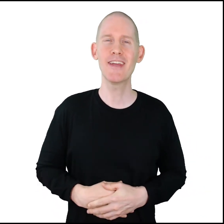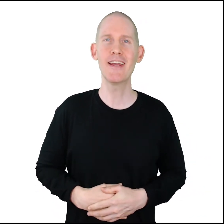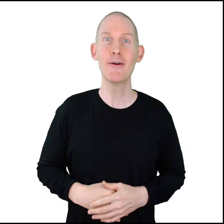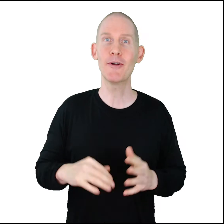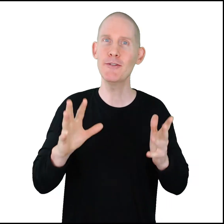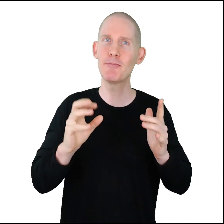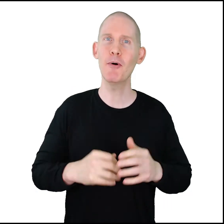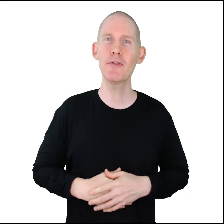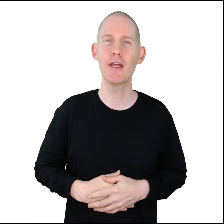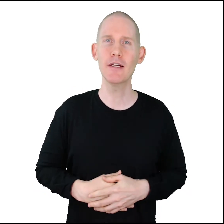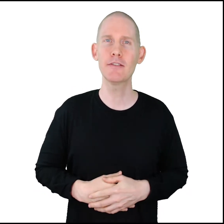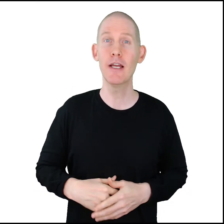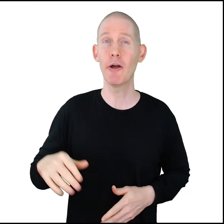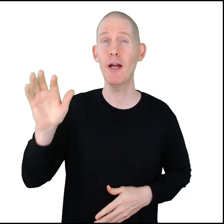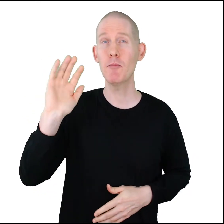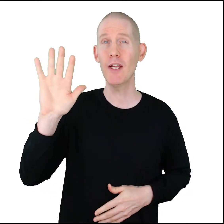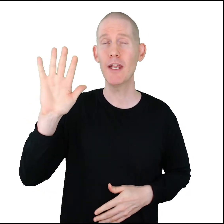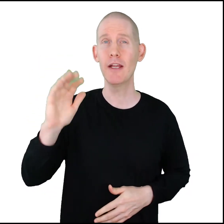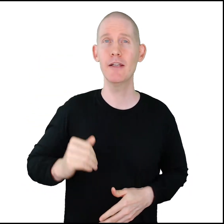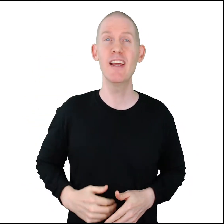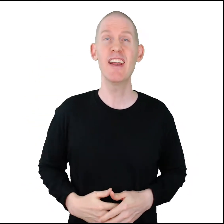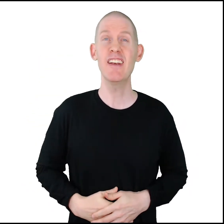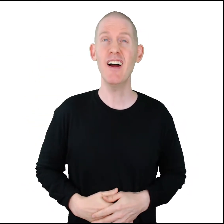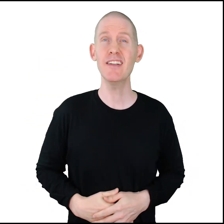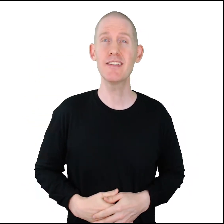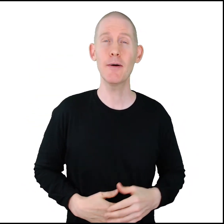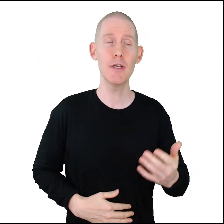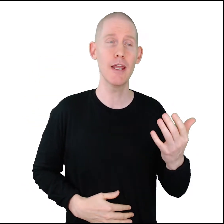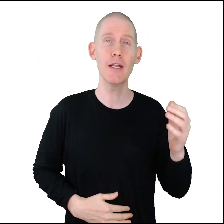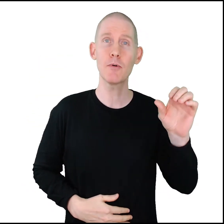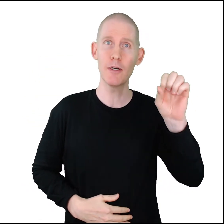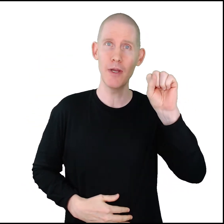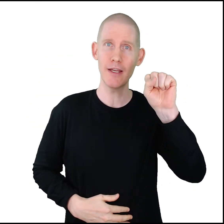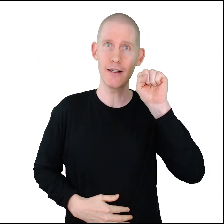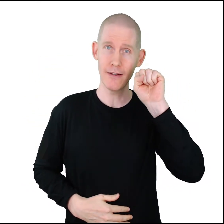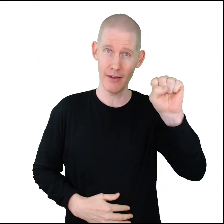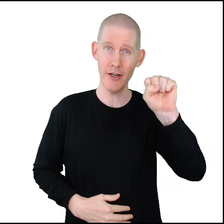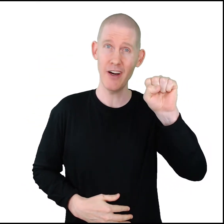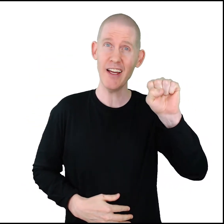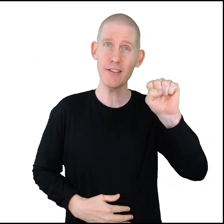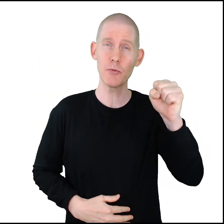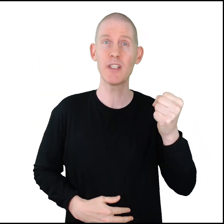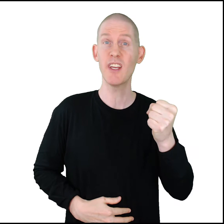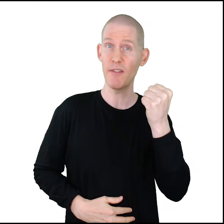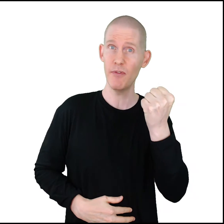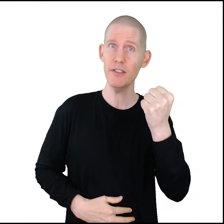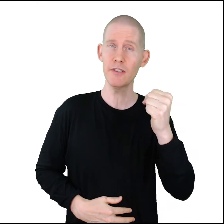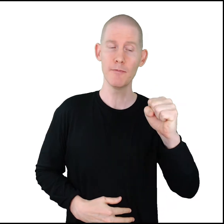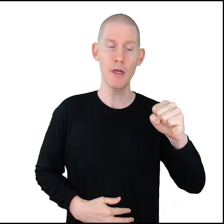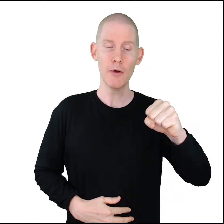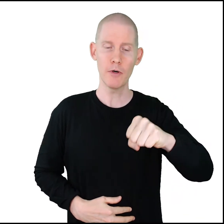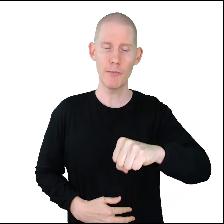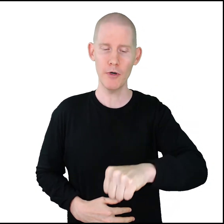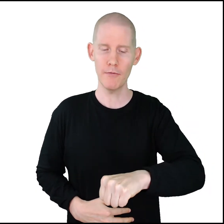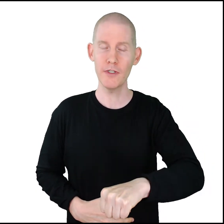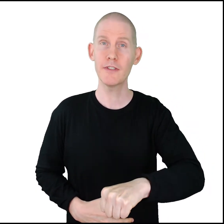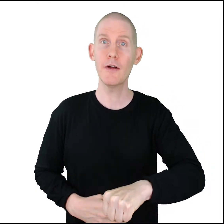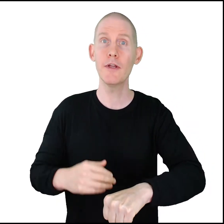Okay, going to use both hands. Now I'm right-handed. Non-dominant hand, we're going to make it the letter S, so we could say a fist. We're going to put our fist down there